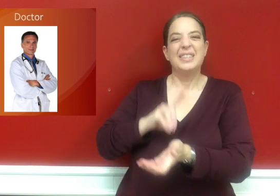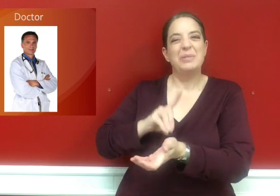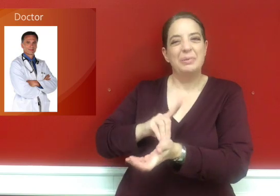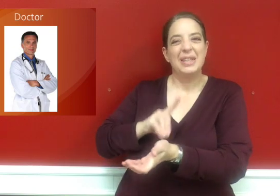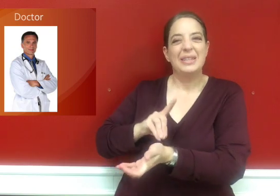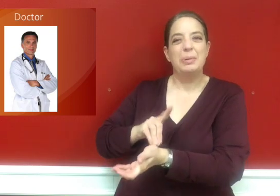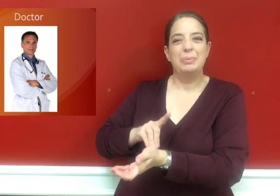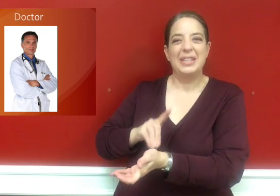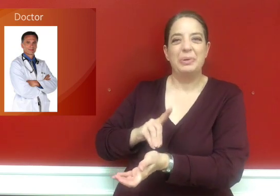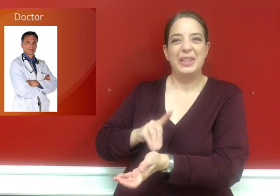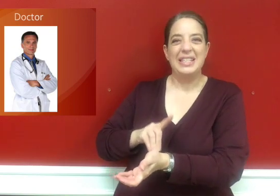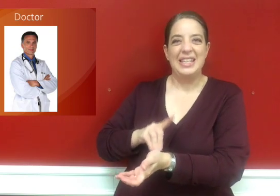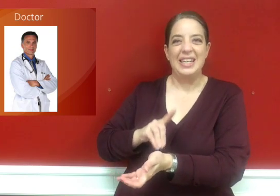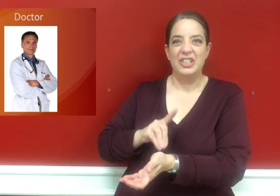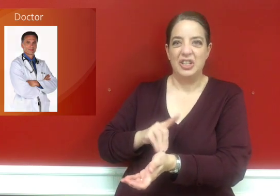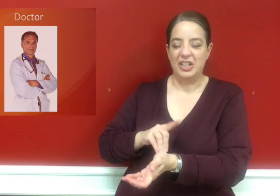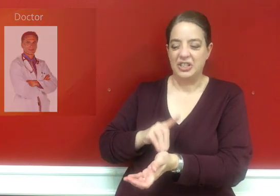Sometimes some people sign it with a D, doctor.